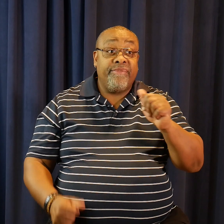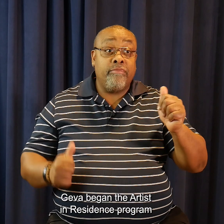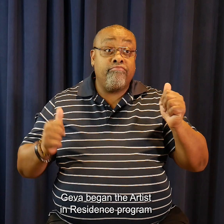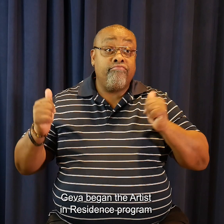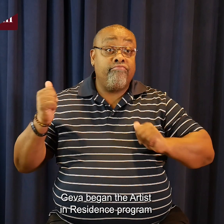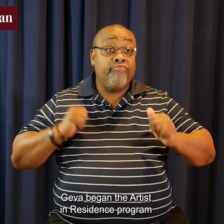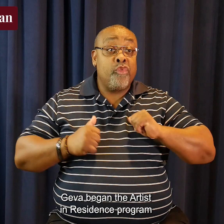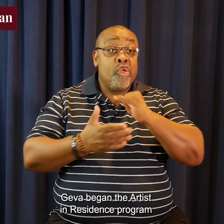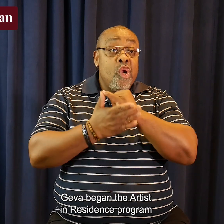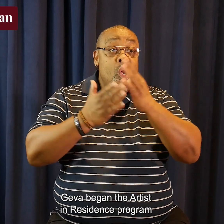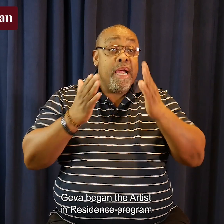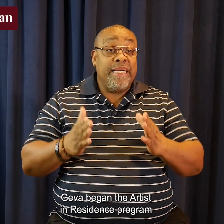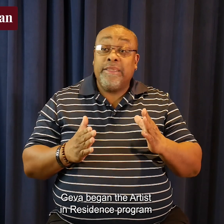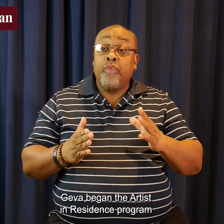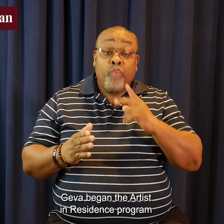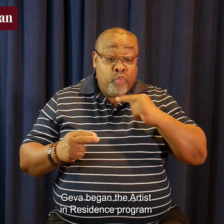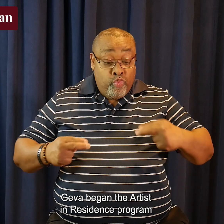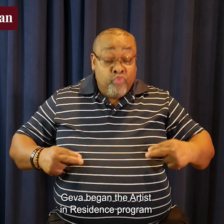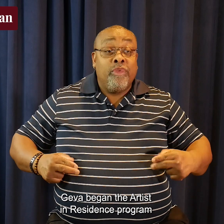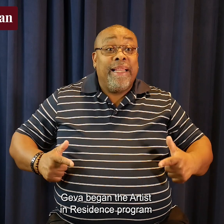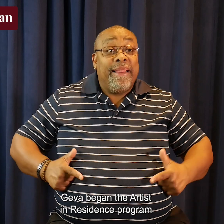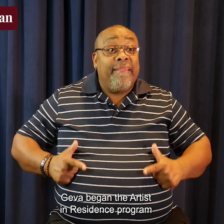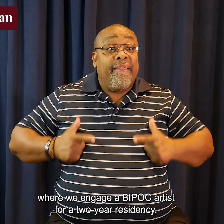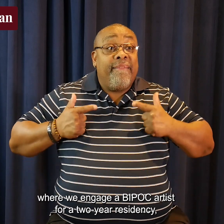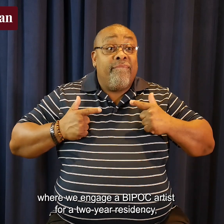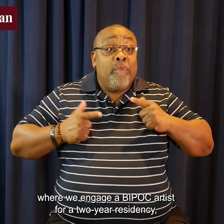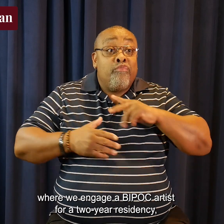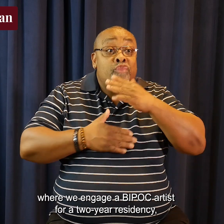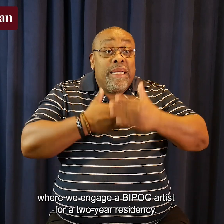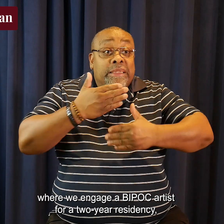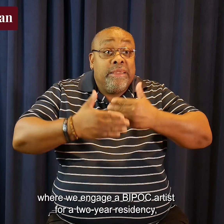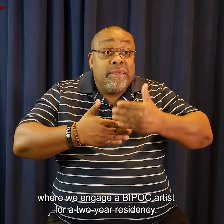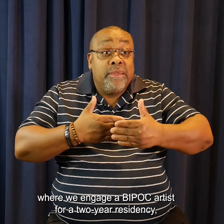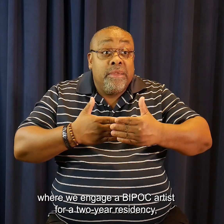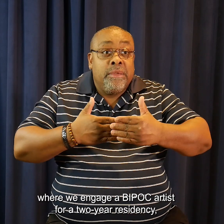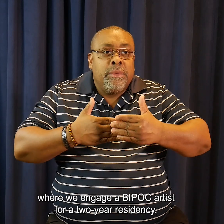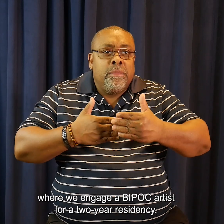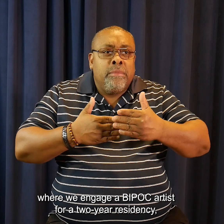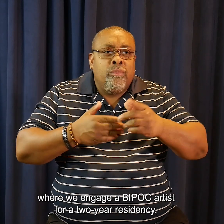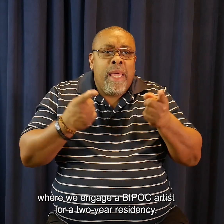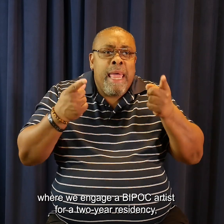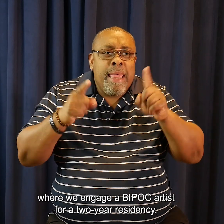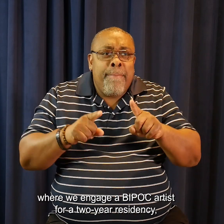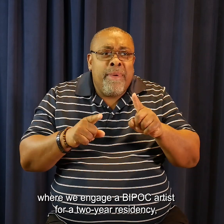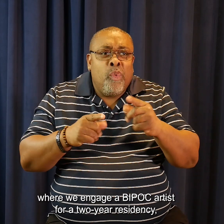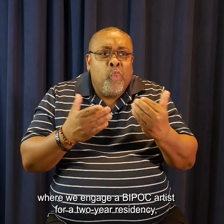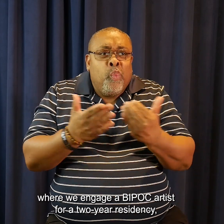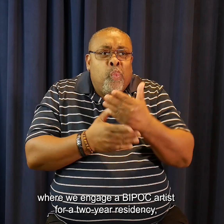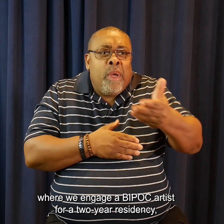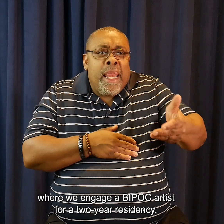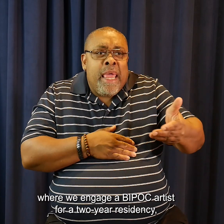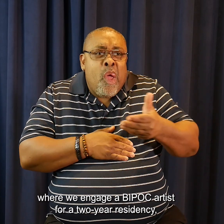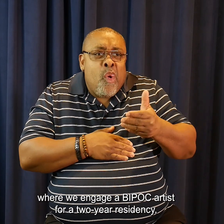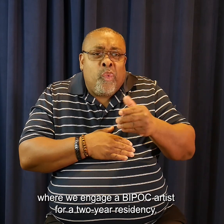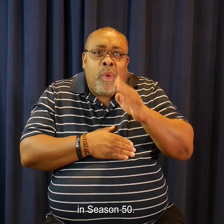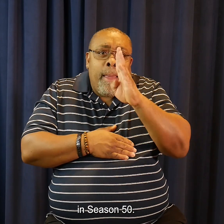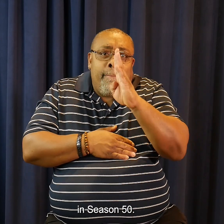Geva began the Artists in Residence program, where we engage a BIPOC artist for a 2-year residency in